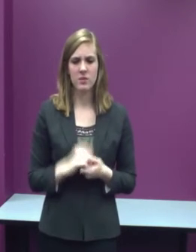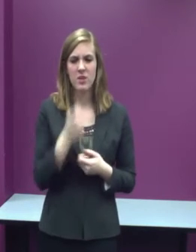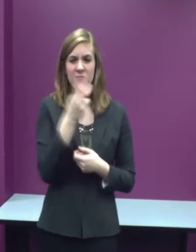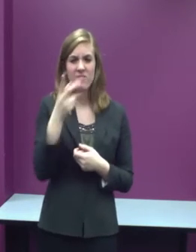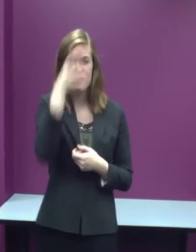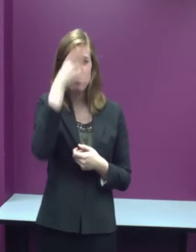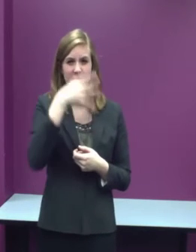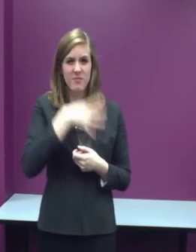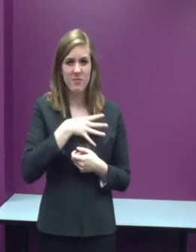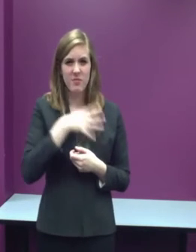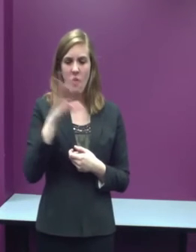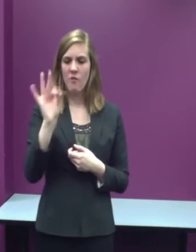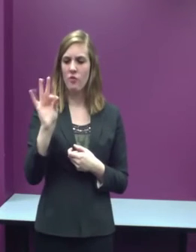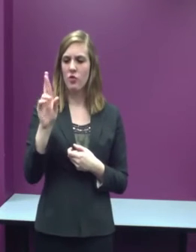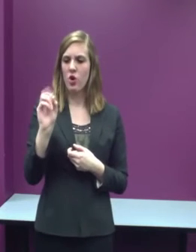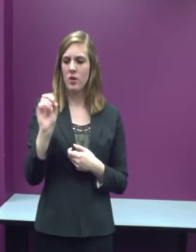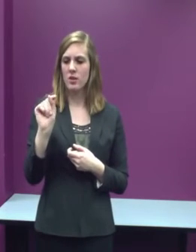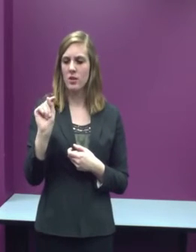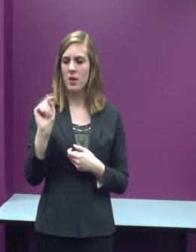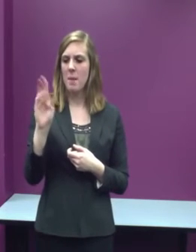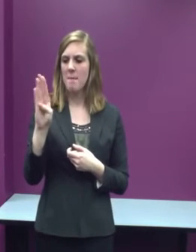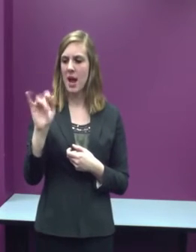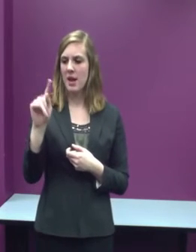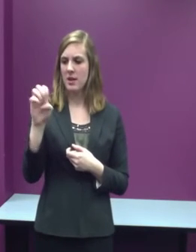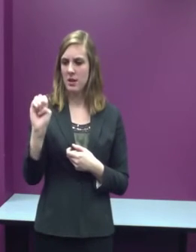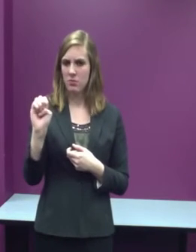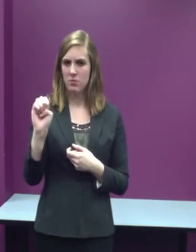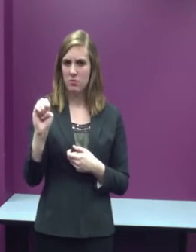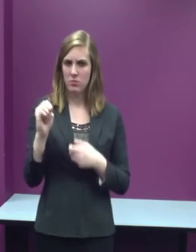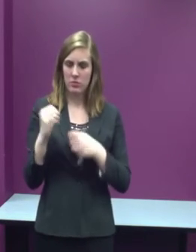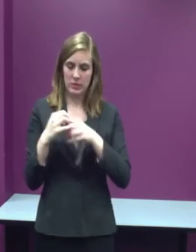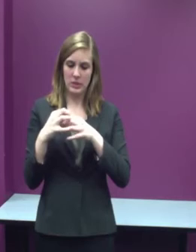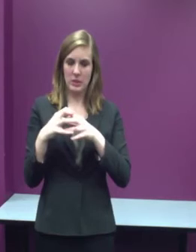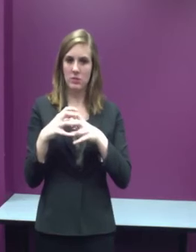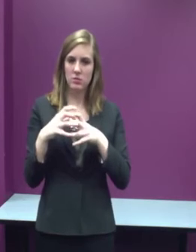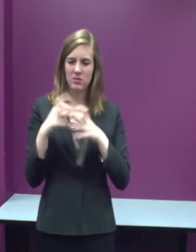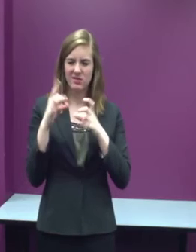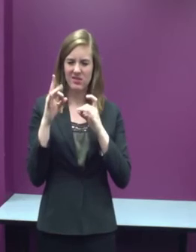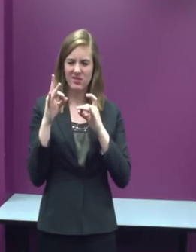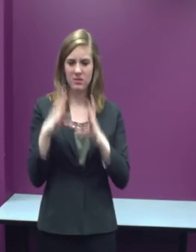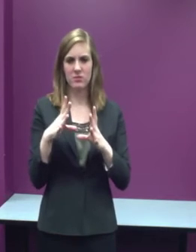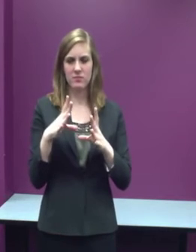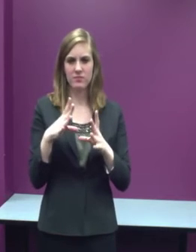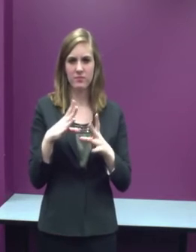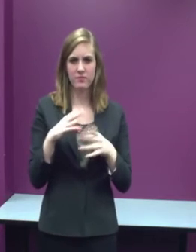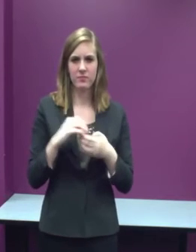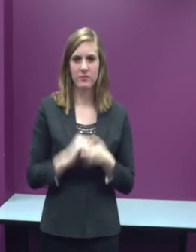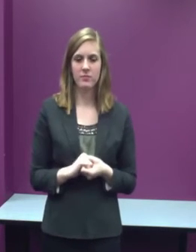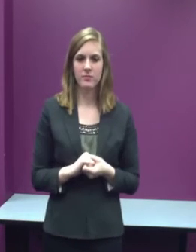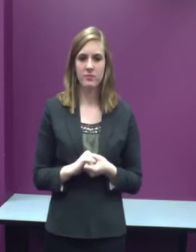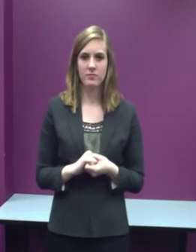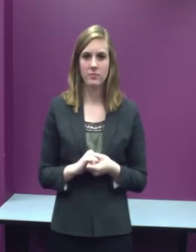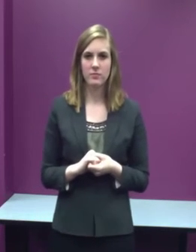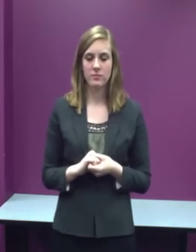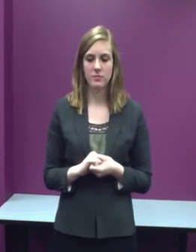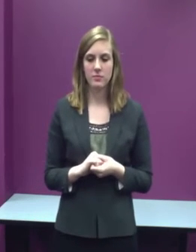The captains knew almost nothing about the land of the West. west. They hired